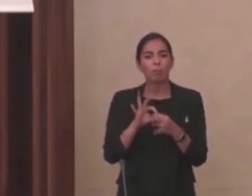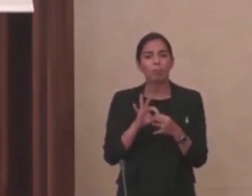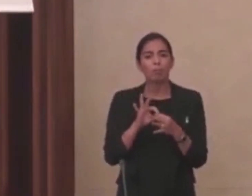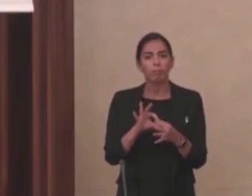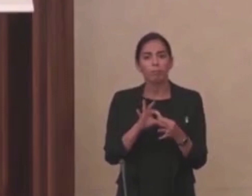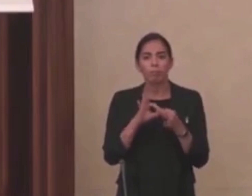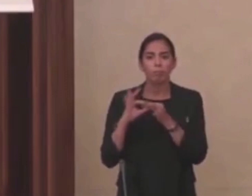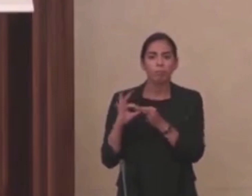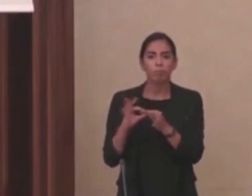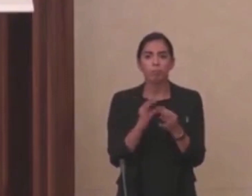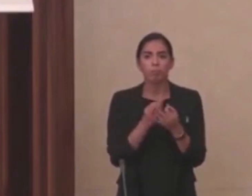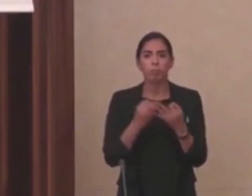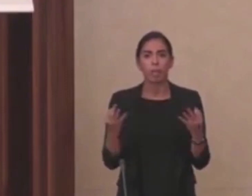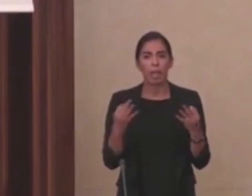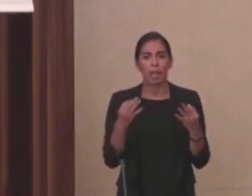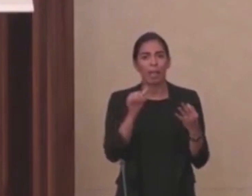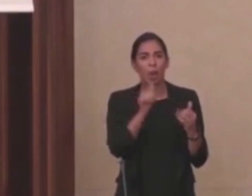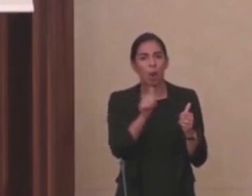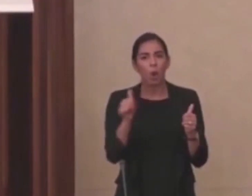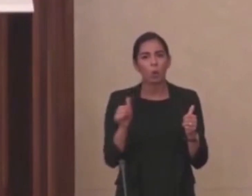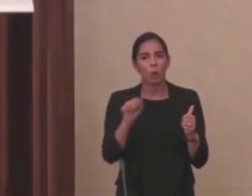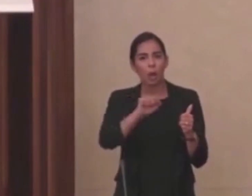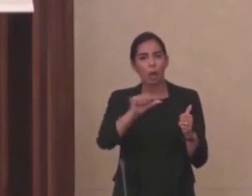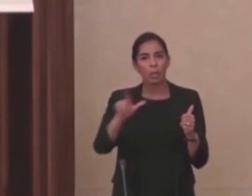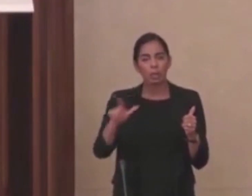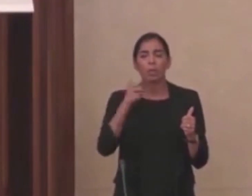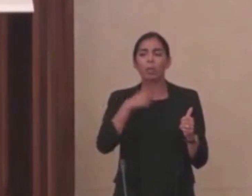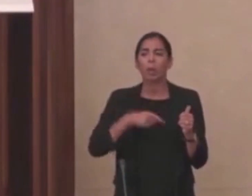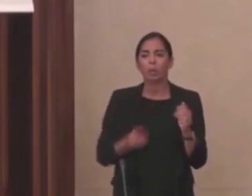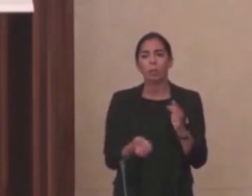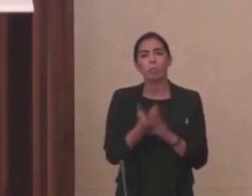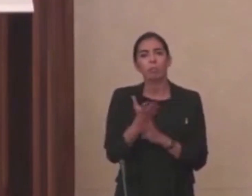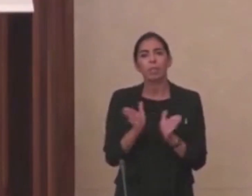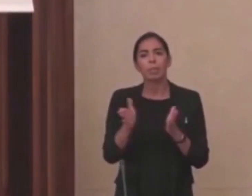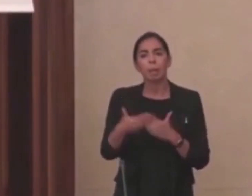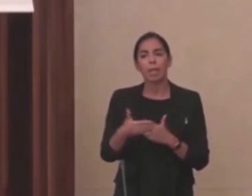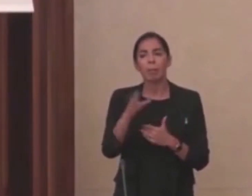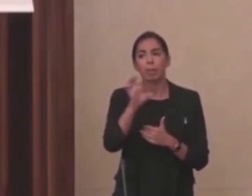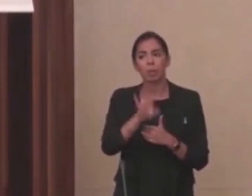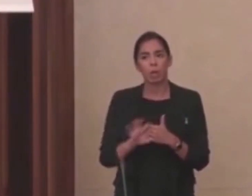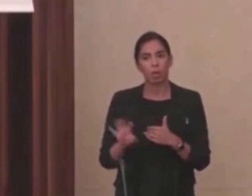We also created, to coordinate better the different